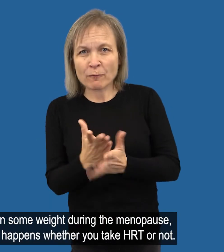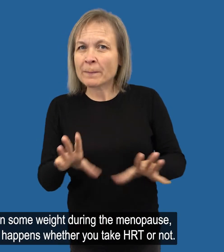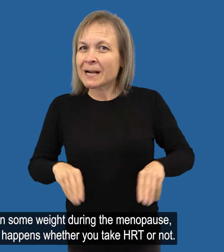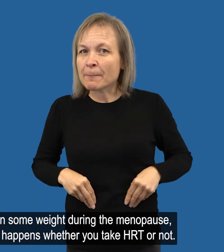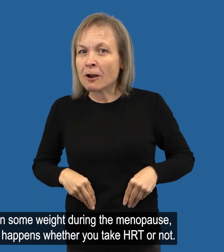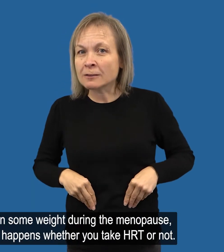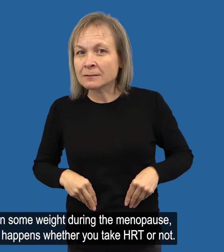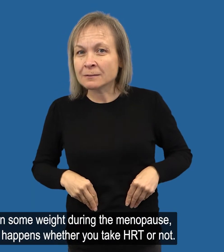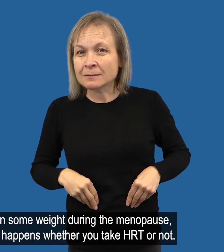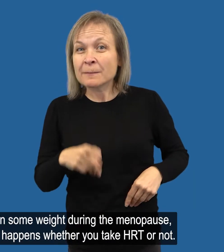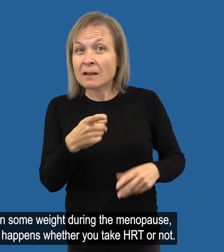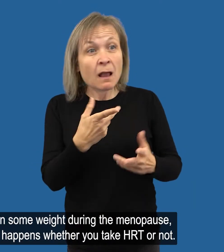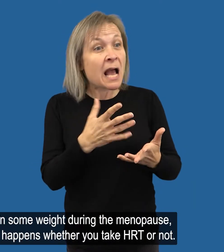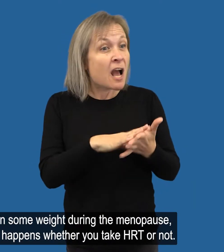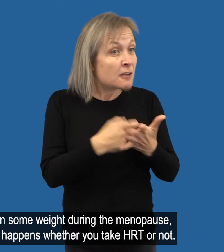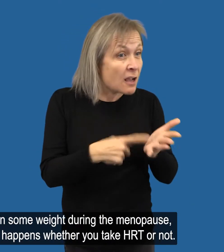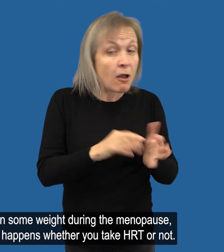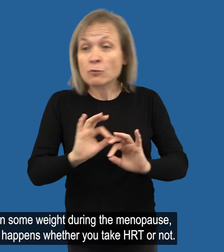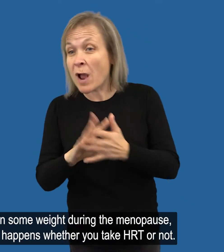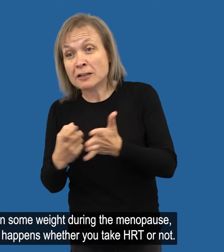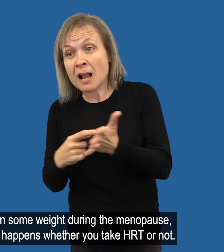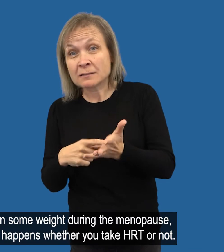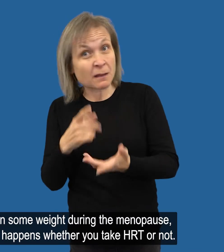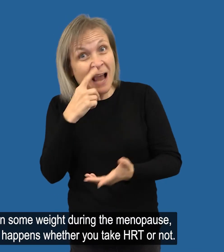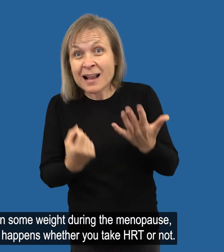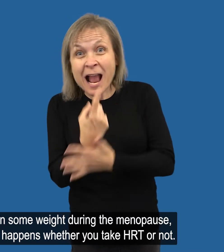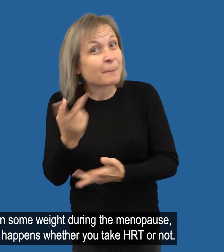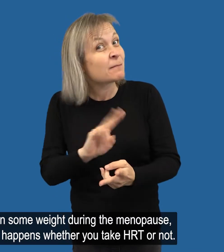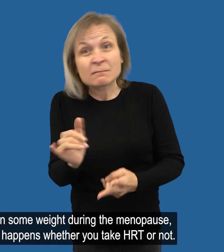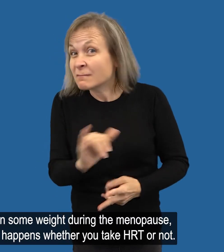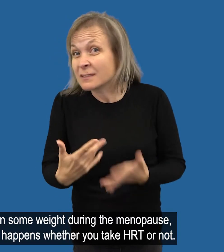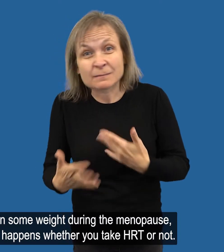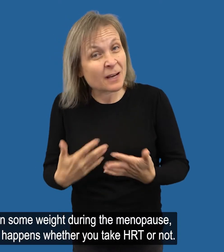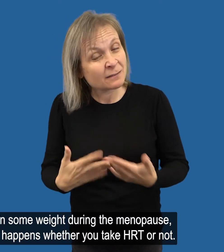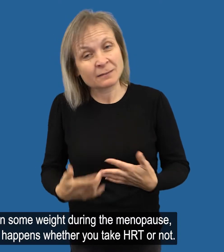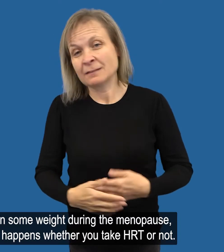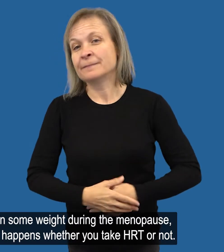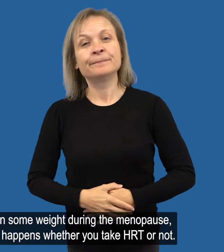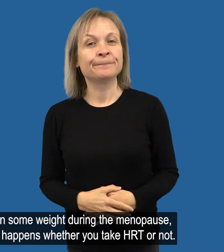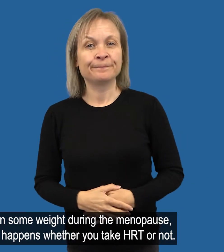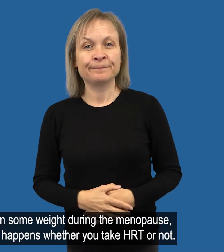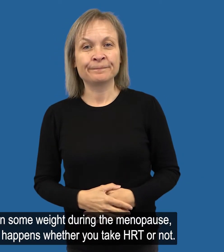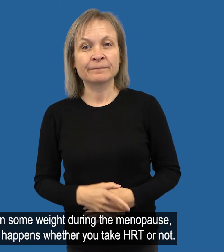You may gain some weight during the menopause, but this often happens whether you take HRT or not.